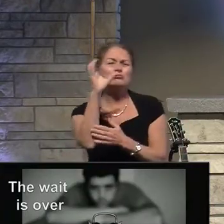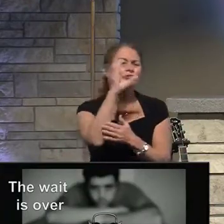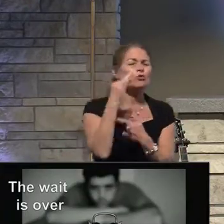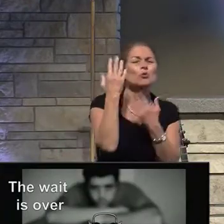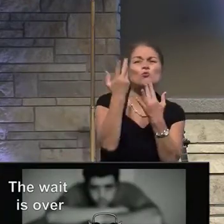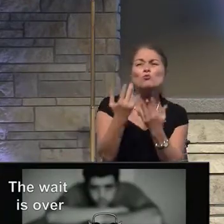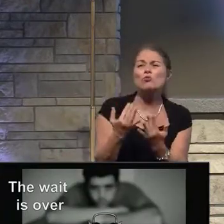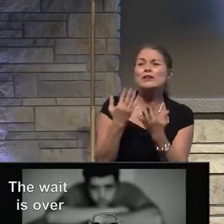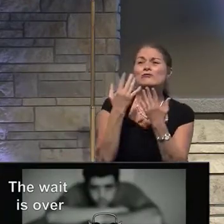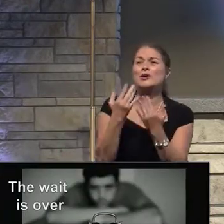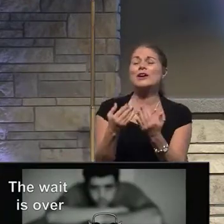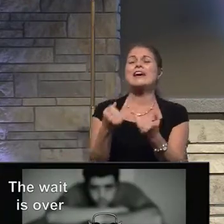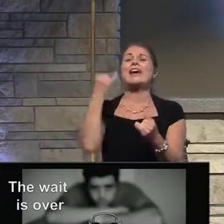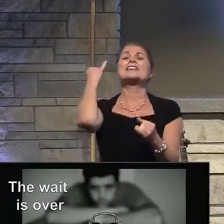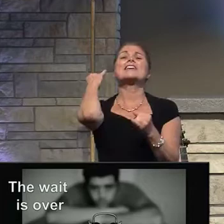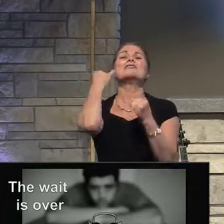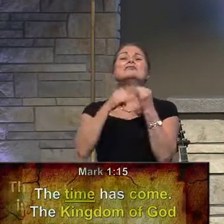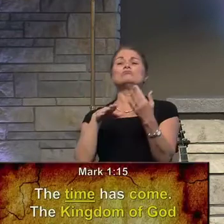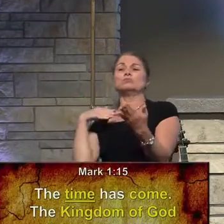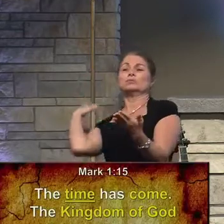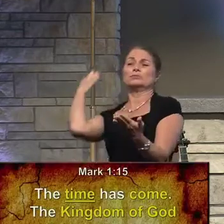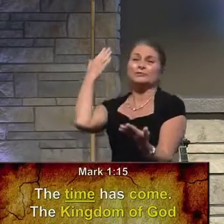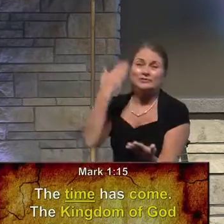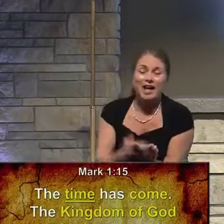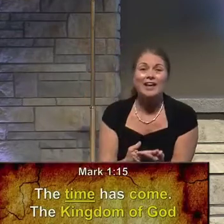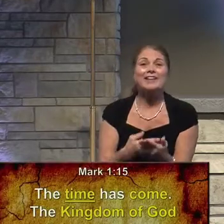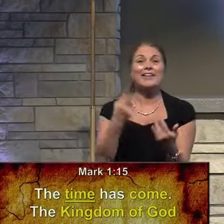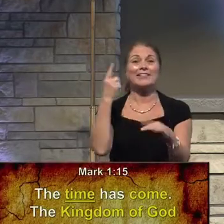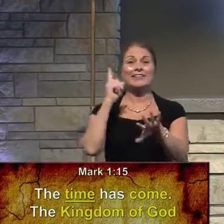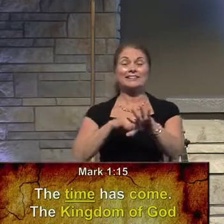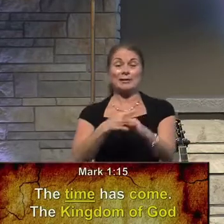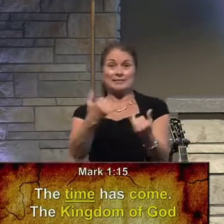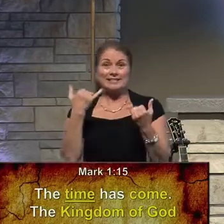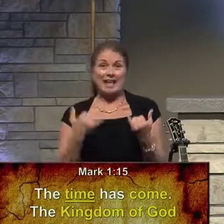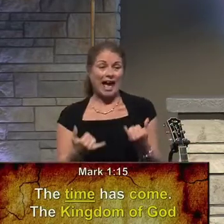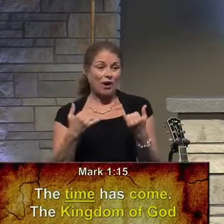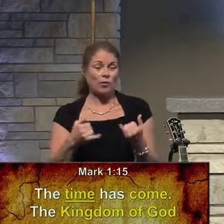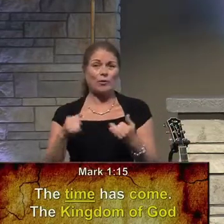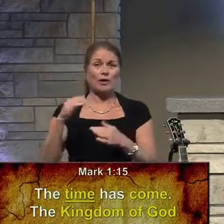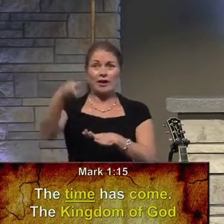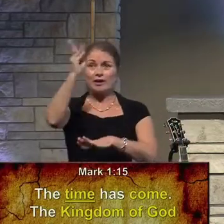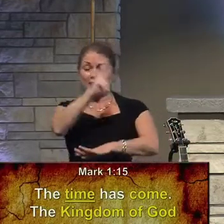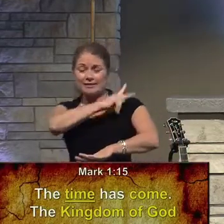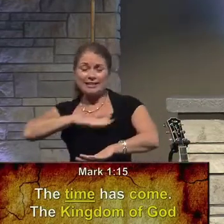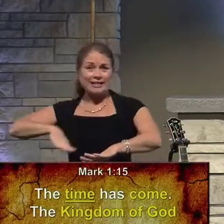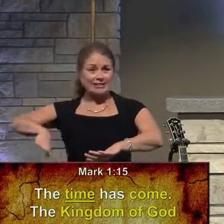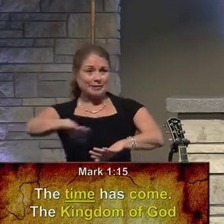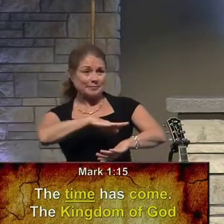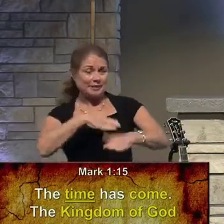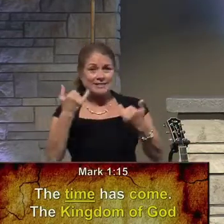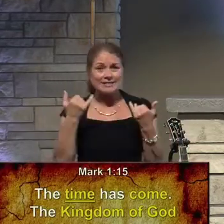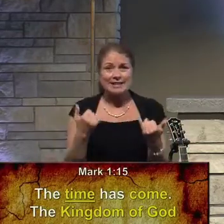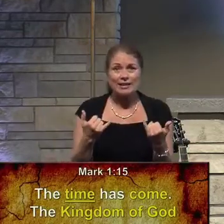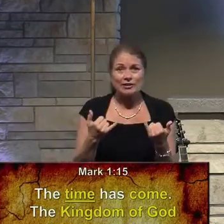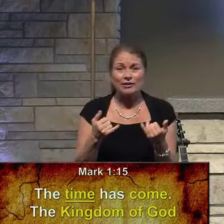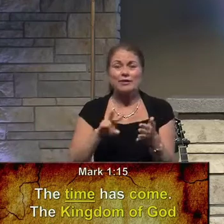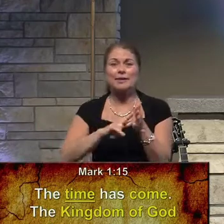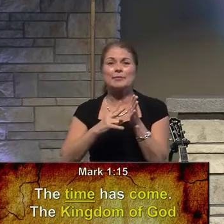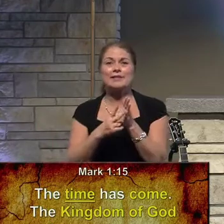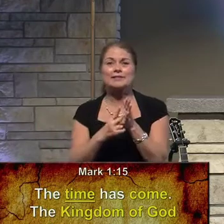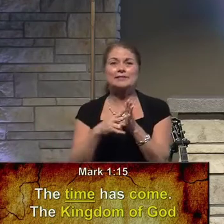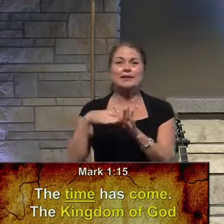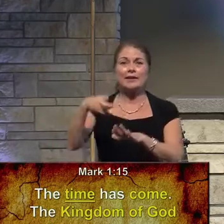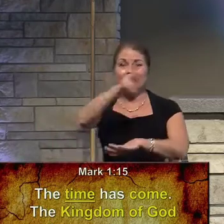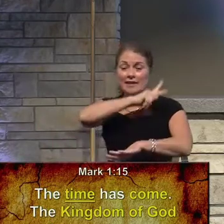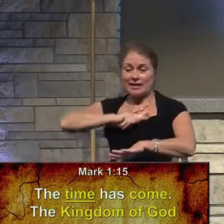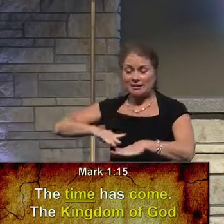waiting for, has finally arrived. The time has come. The kingdom of God has come near. In other words, the